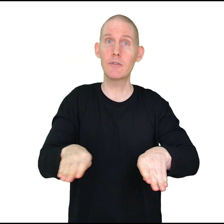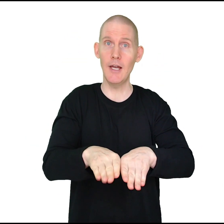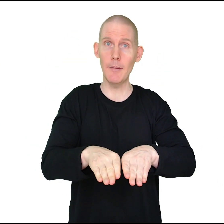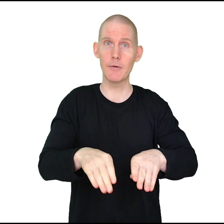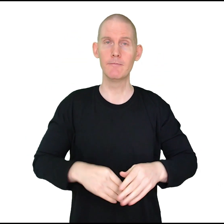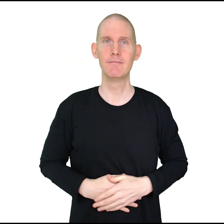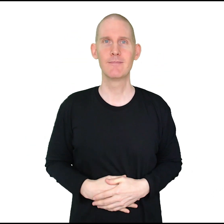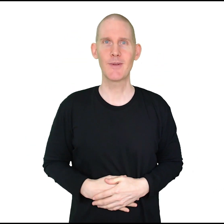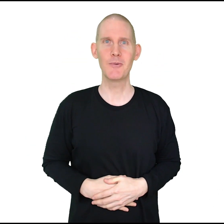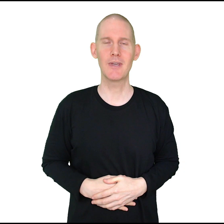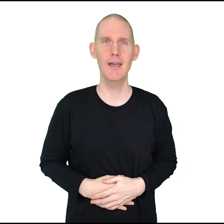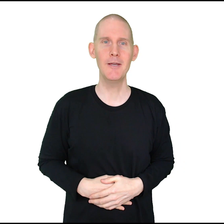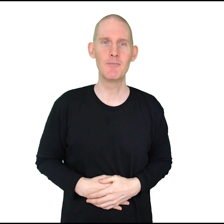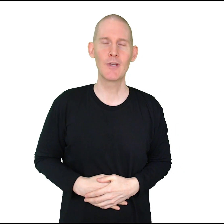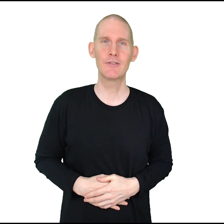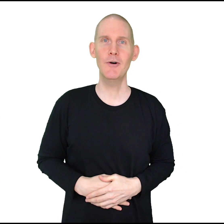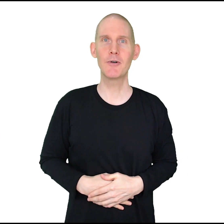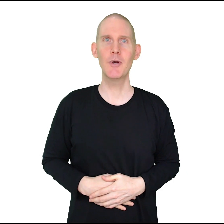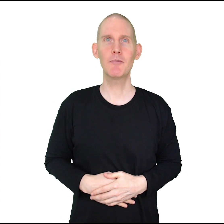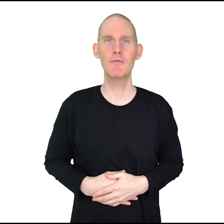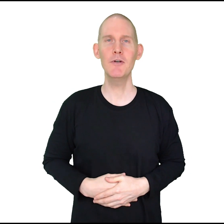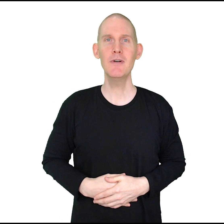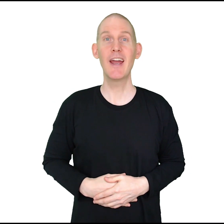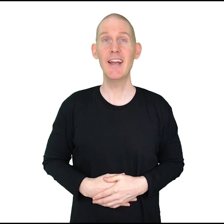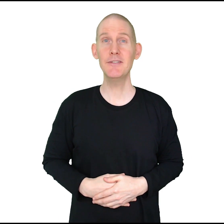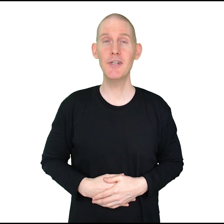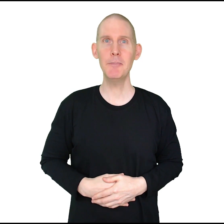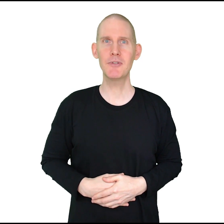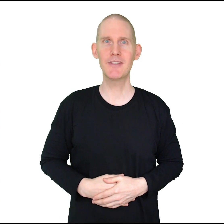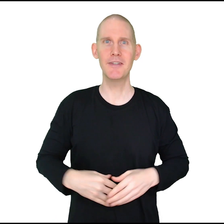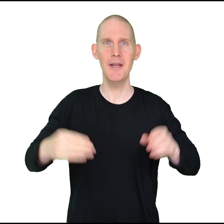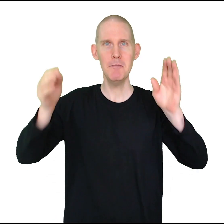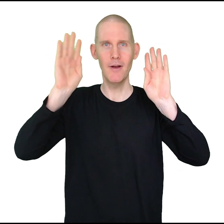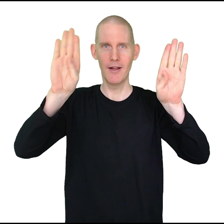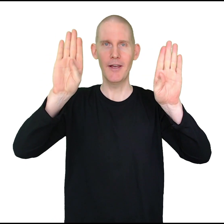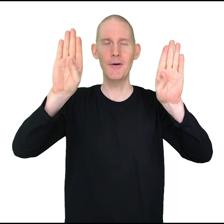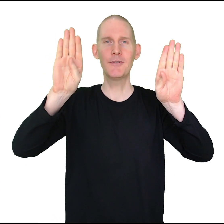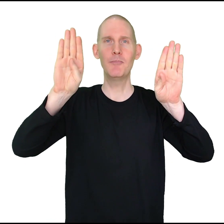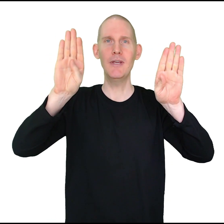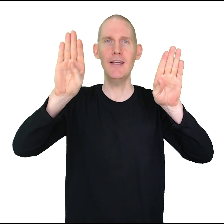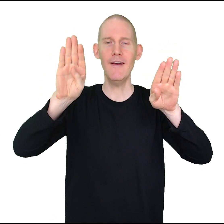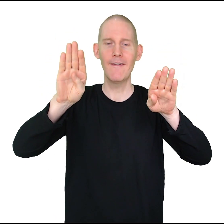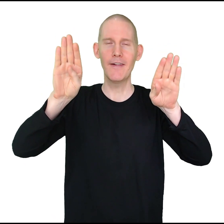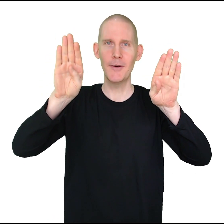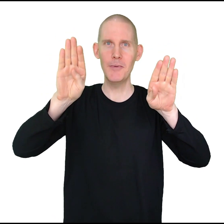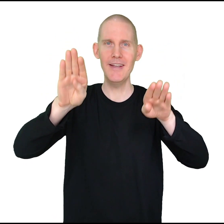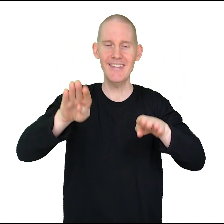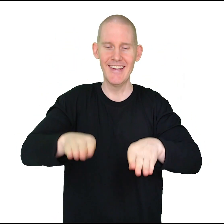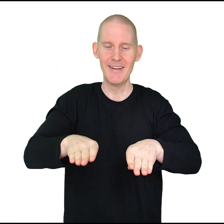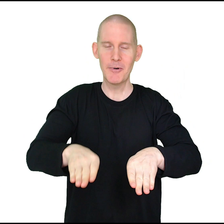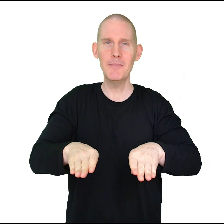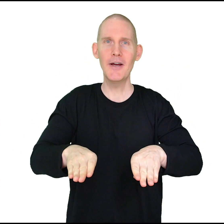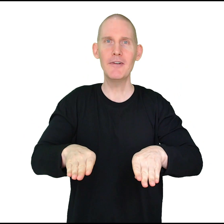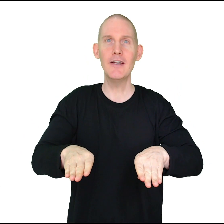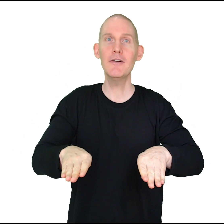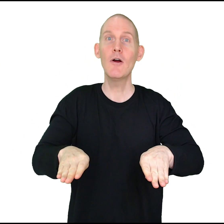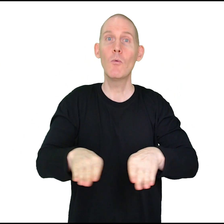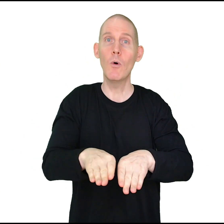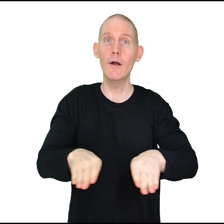tap. Okay, so a quick review. Hand shapes are the same. Letters B, letter B. Put them down here. 1,